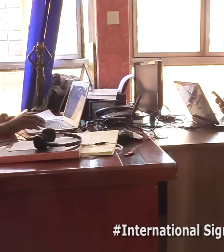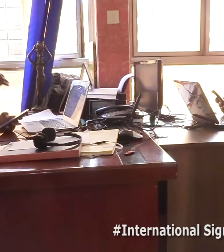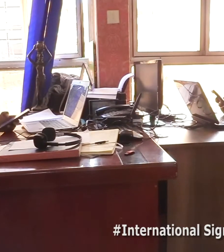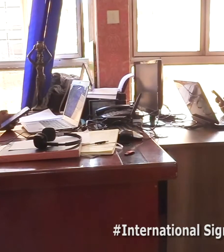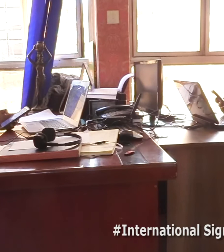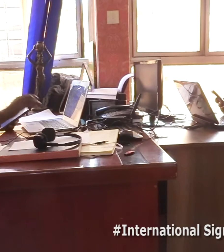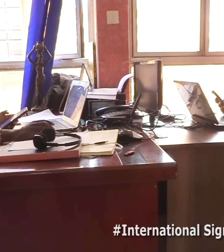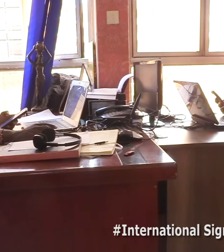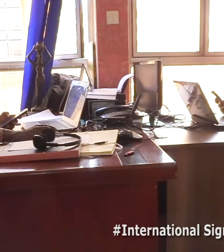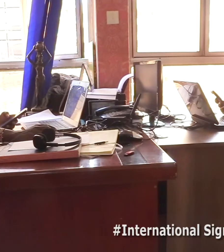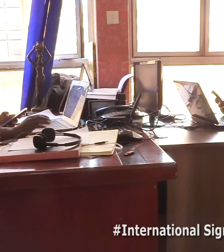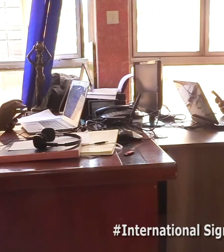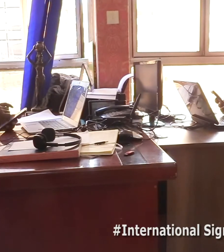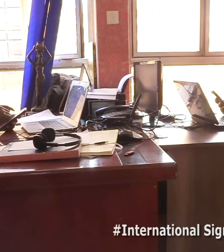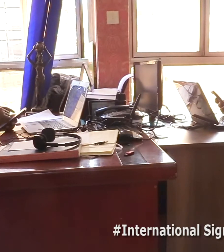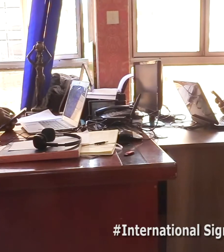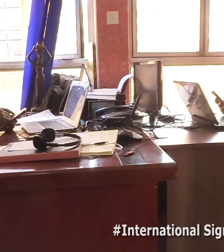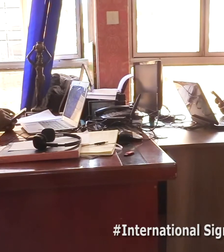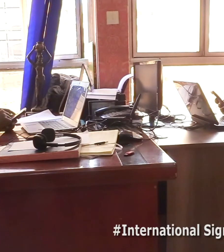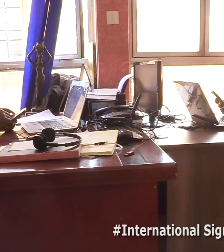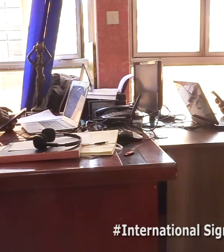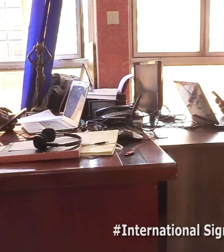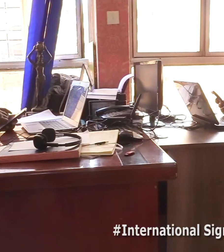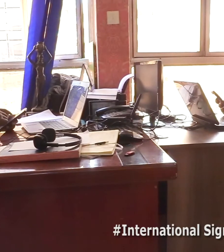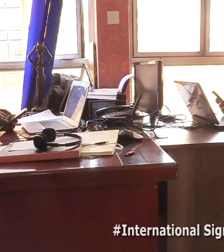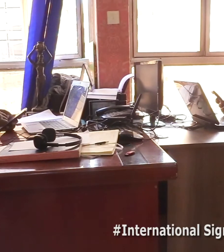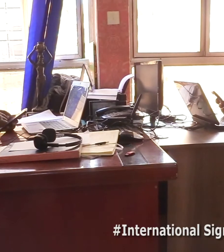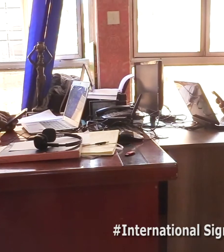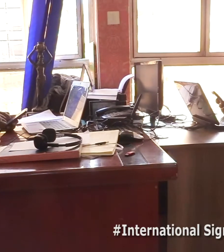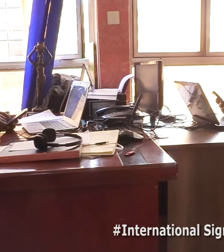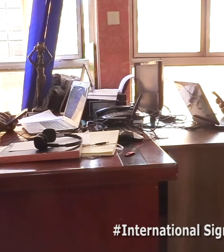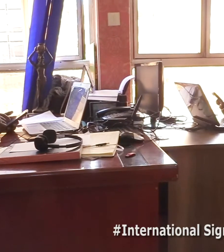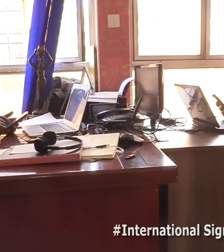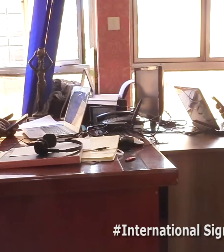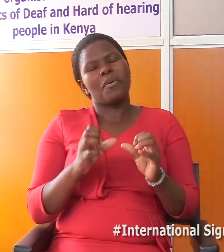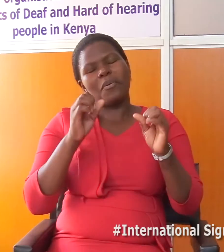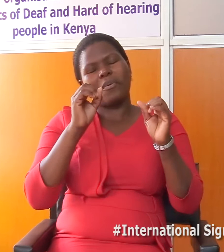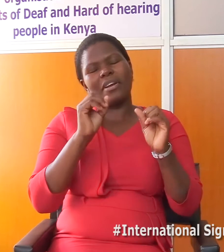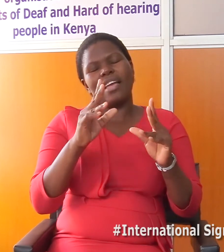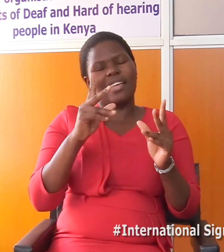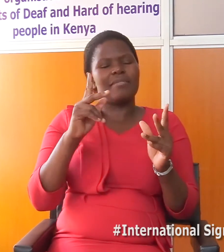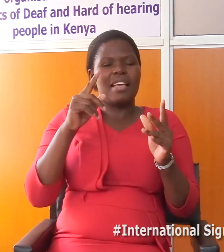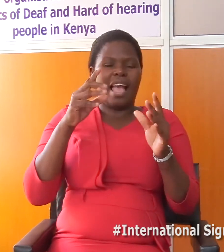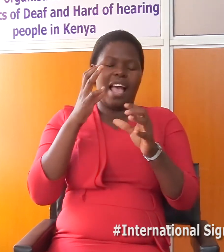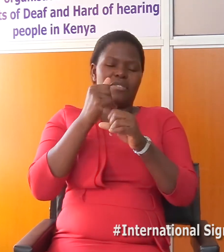the preservation of sign languages and deaf culture as prerequisites to the realization of human rights of the deaf